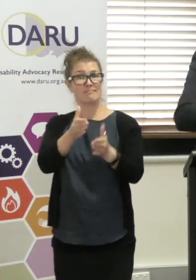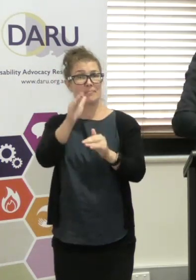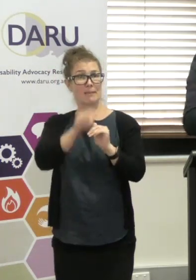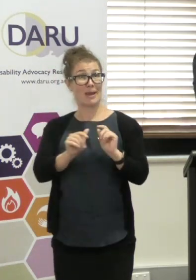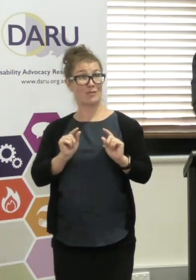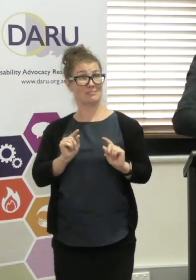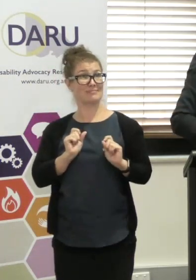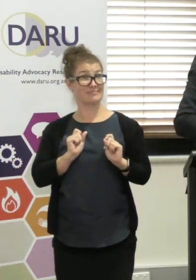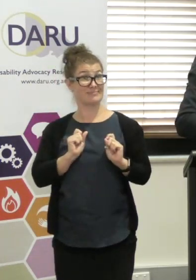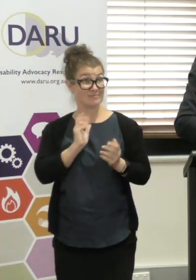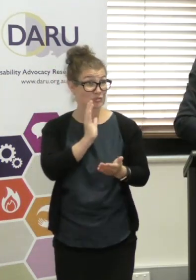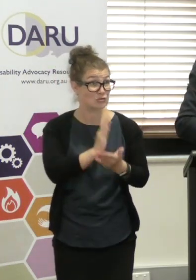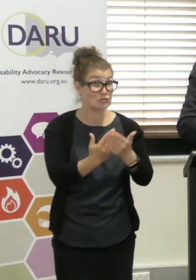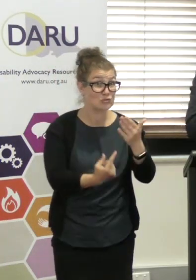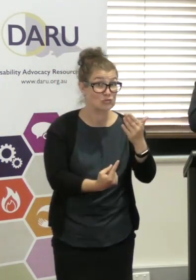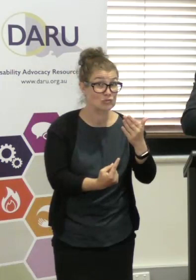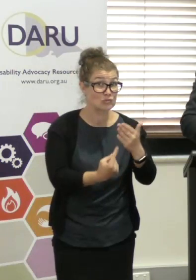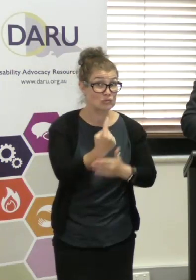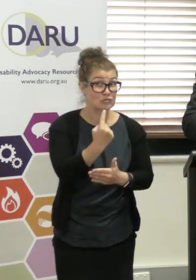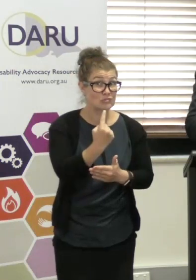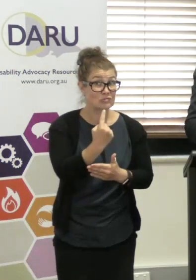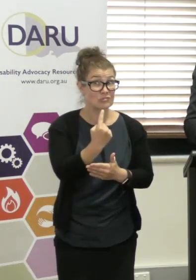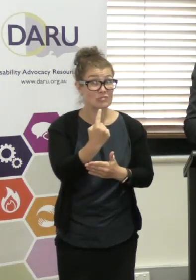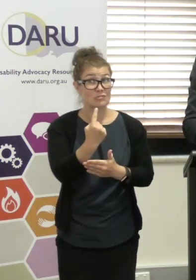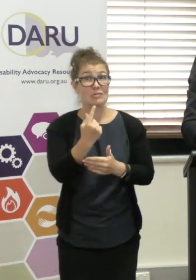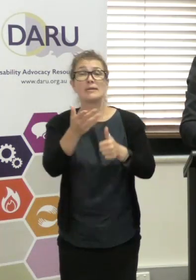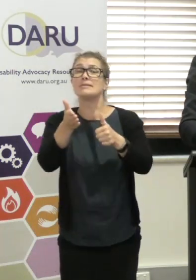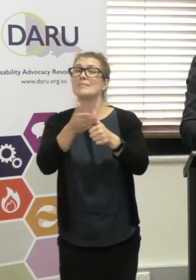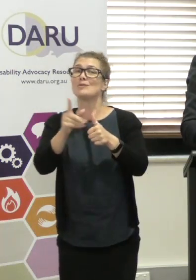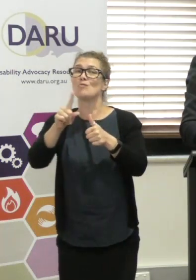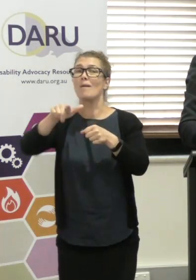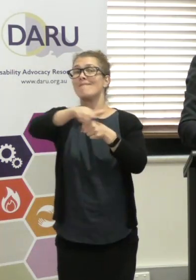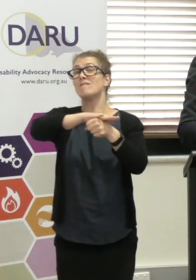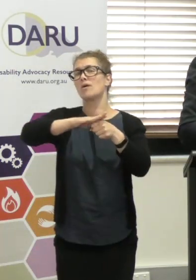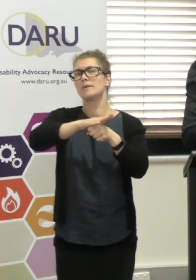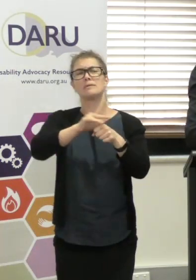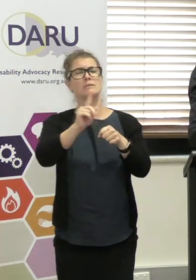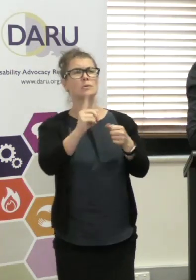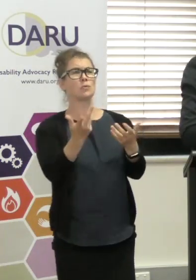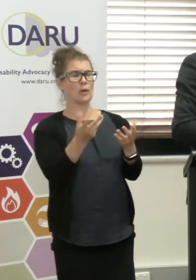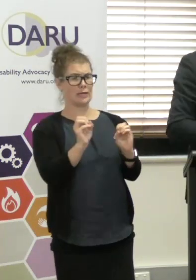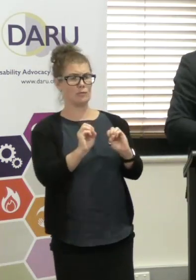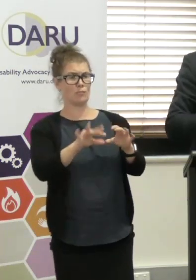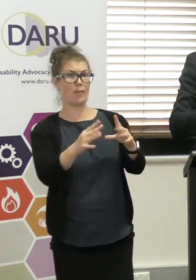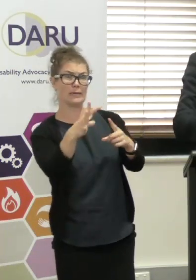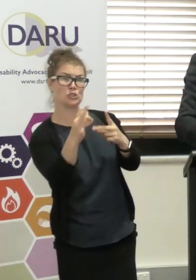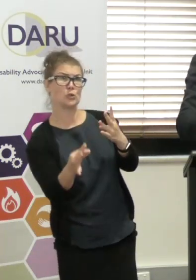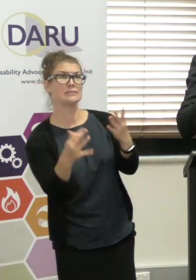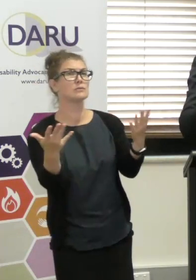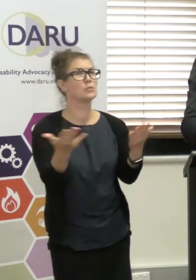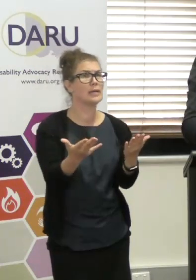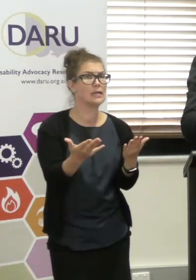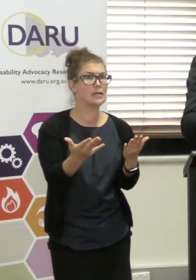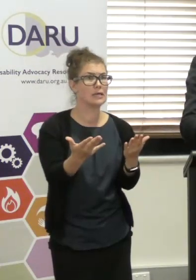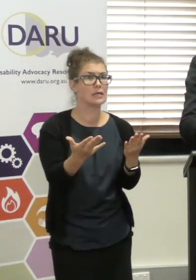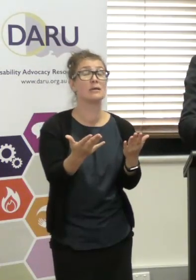of doesn't happen outside with, well, in what environment are you placing that? So I've got a few examples here to draw out. So you actually